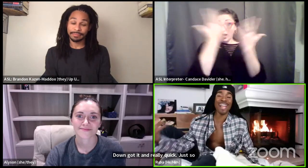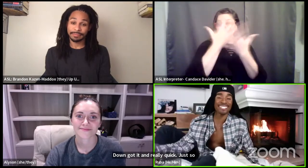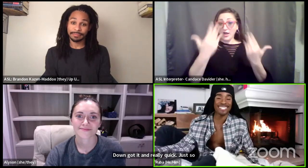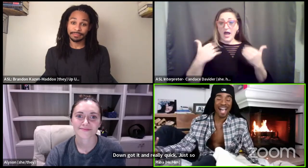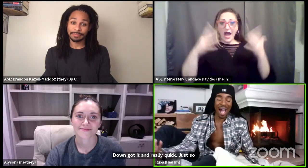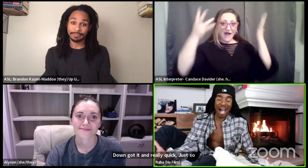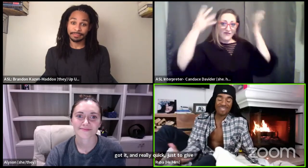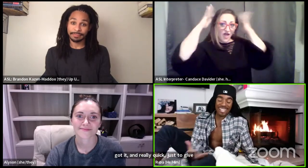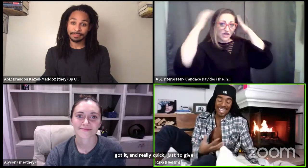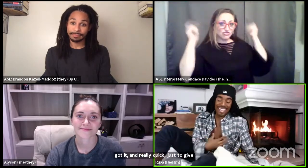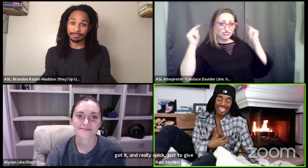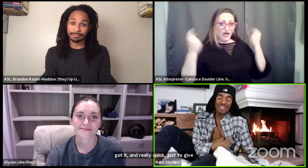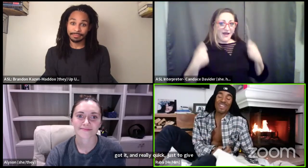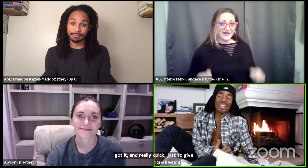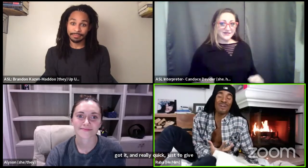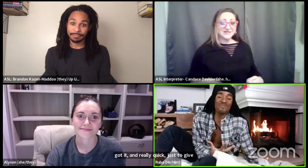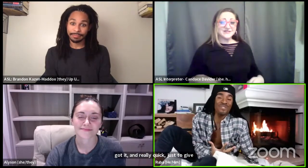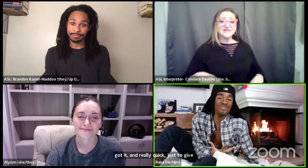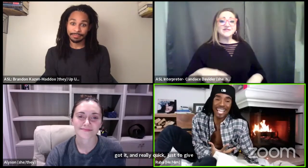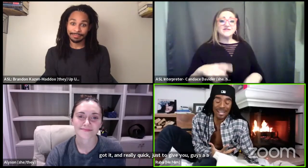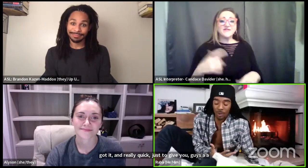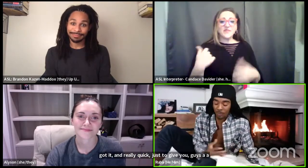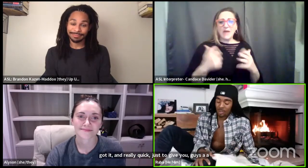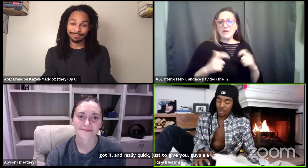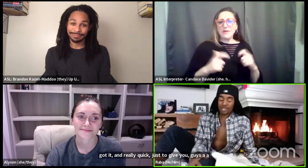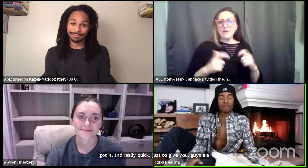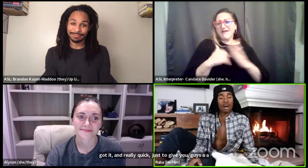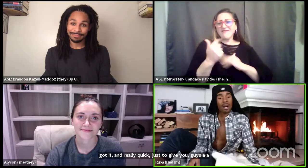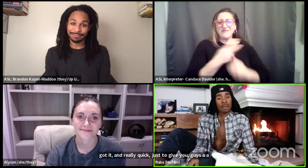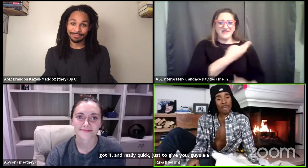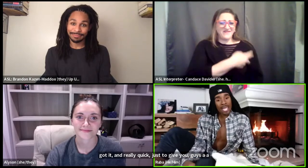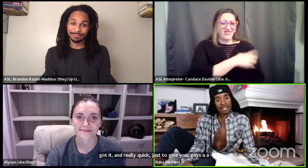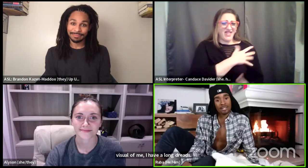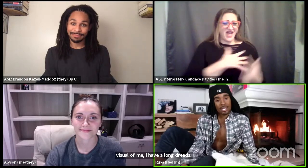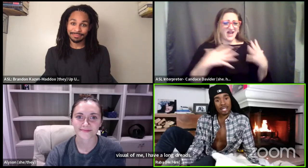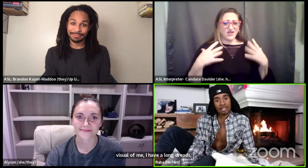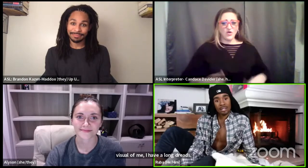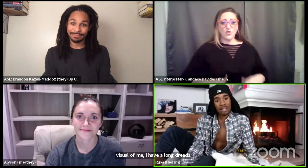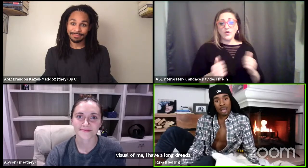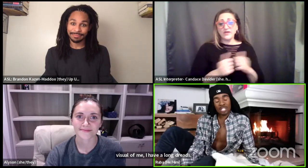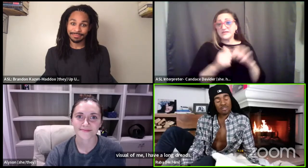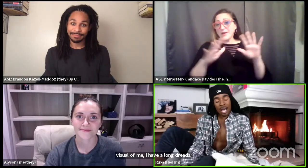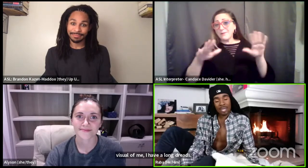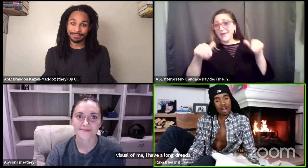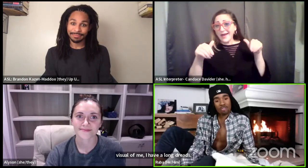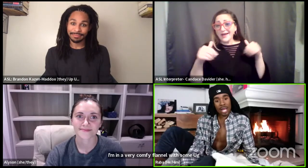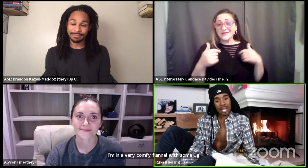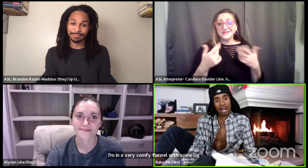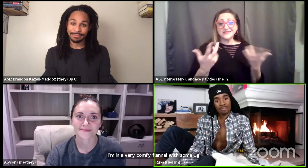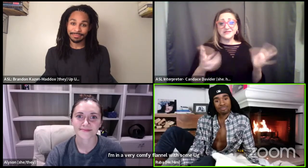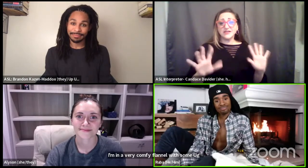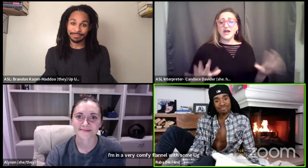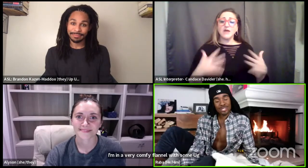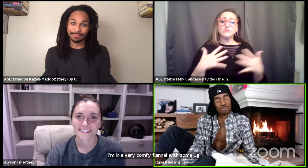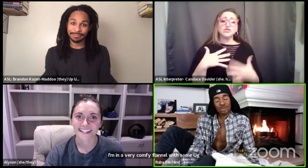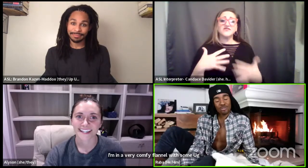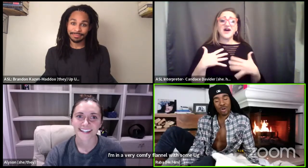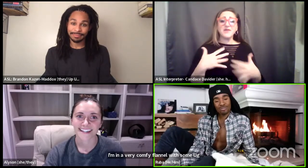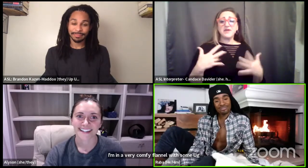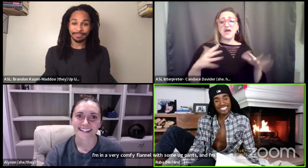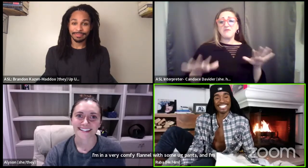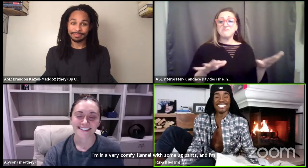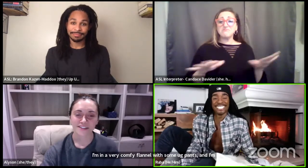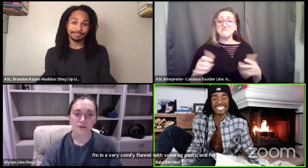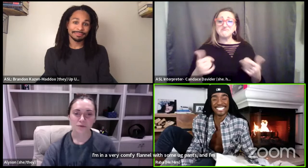long dreads. I'm in a very comfy flannel with some UGG pants, and I'm just vibing out right now. It's